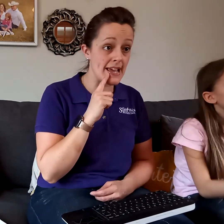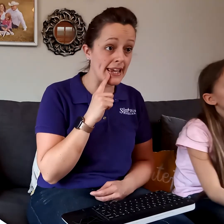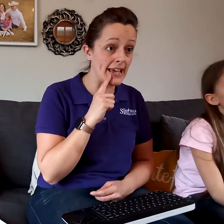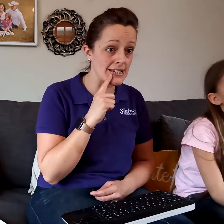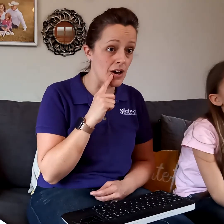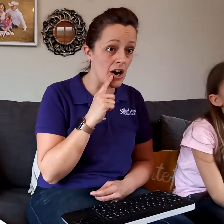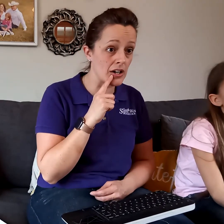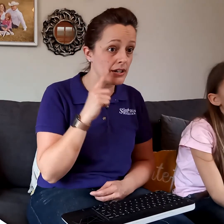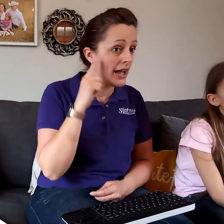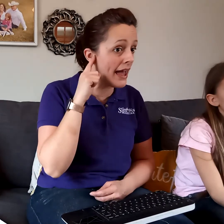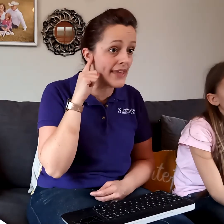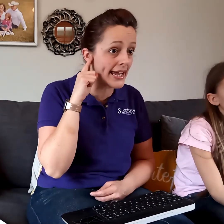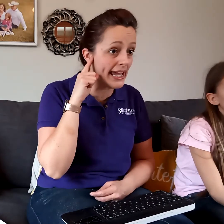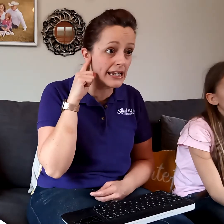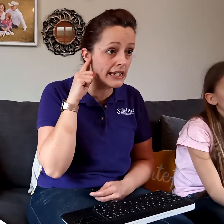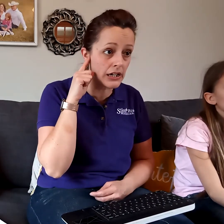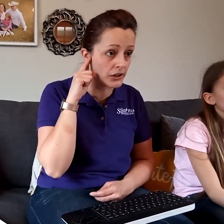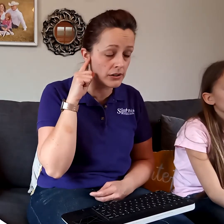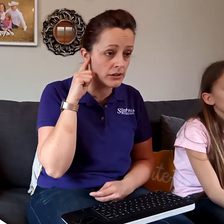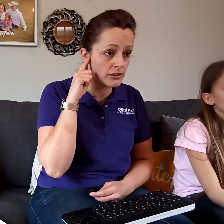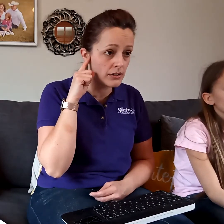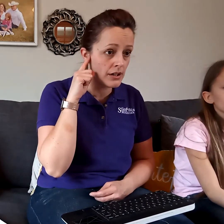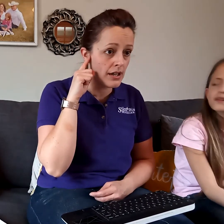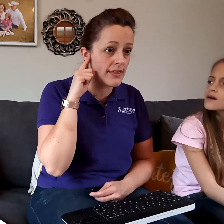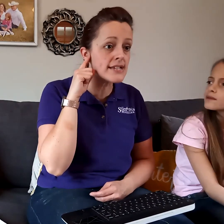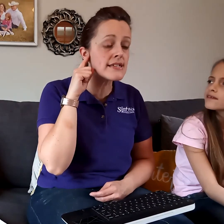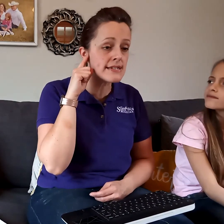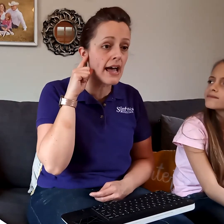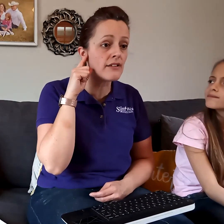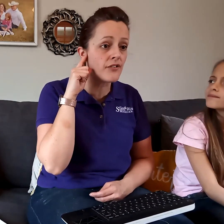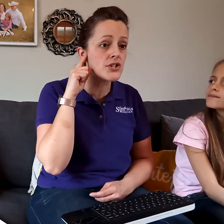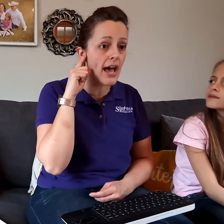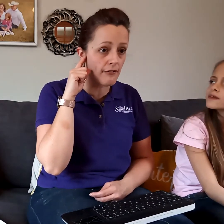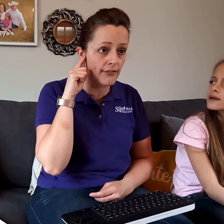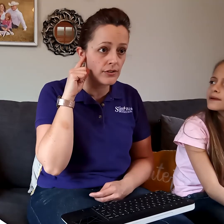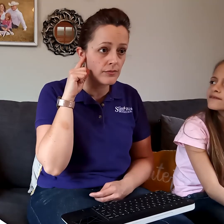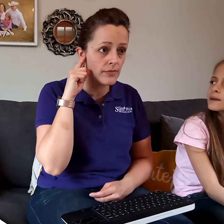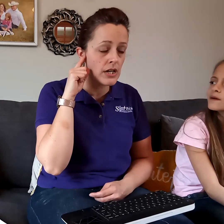can't talk and they can't hear. That's the sign for deaf.